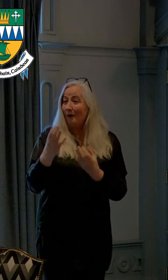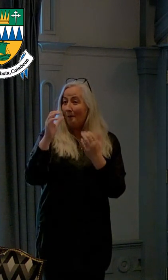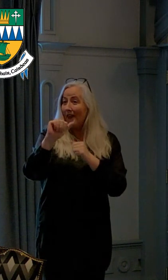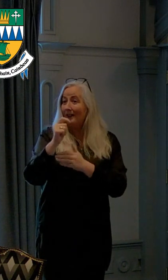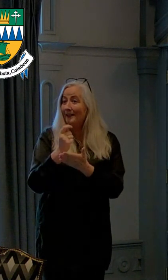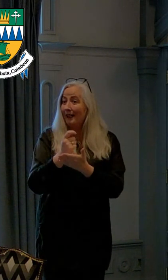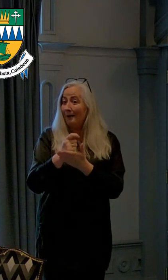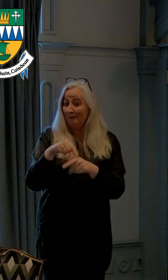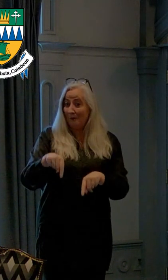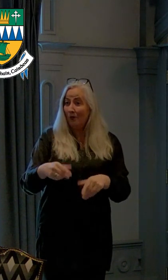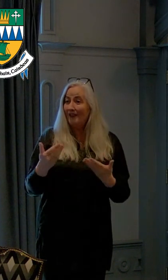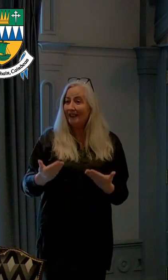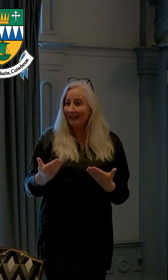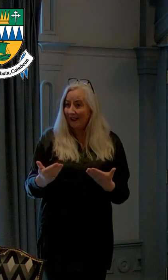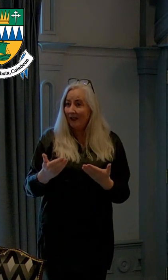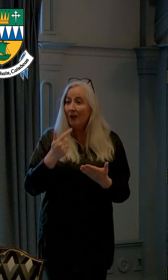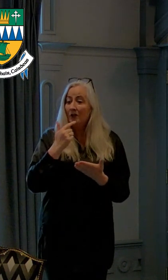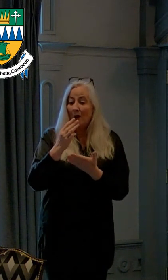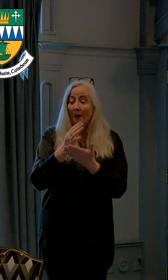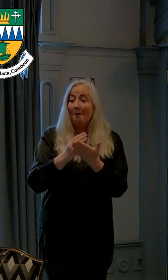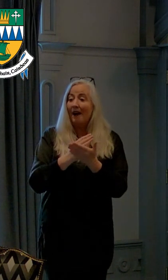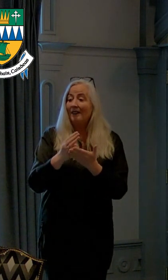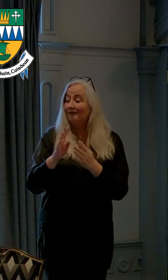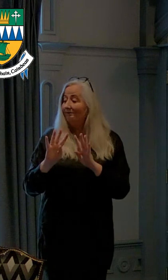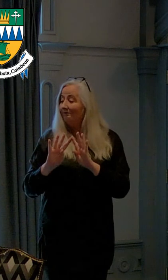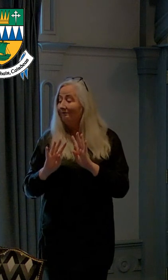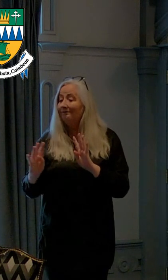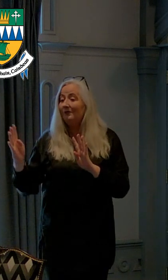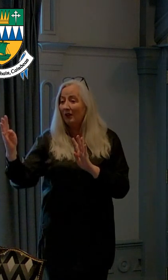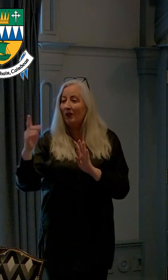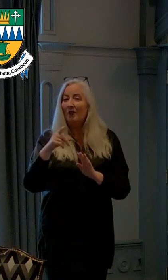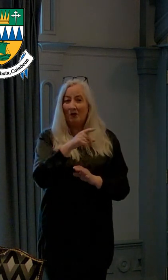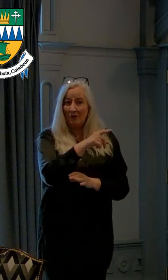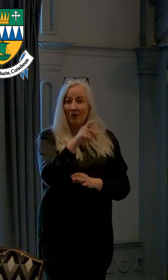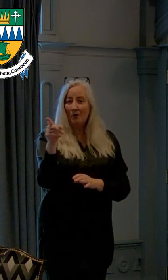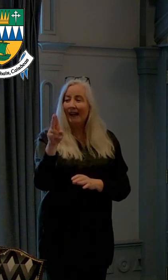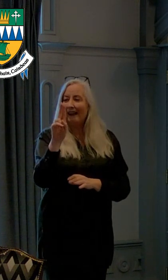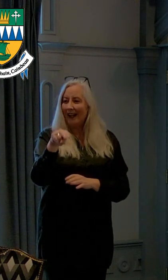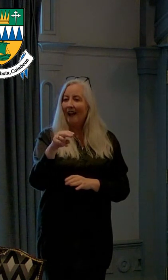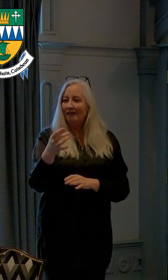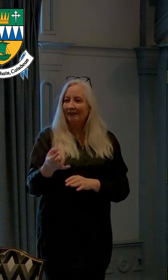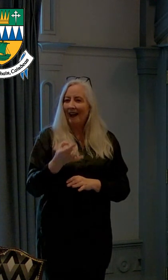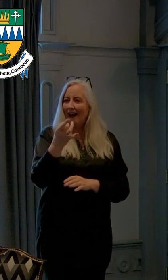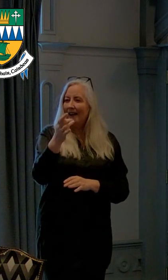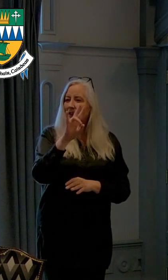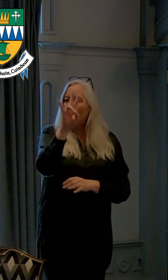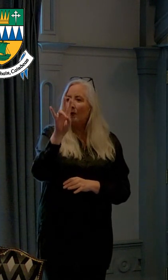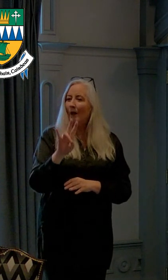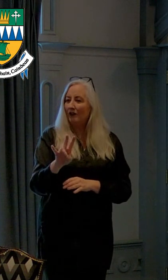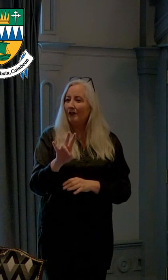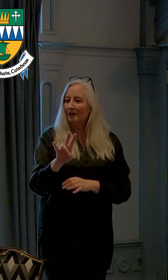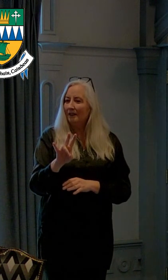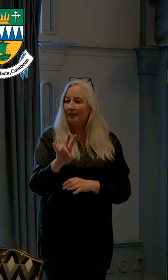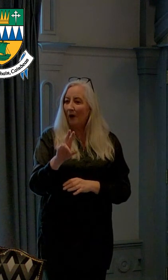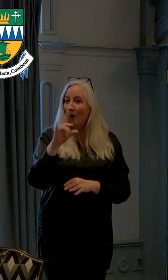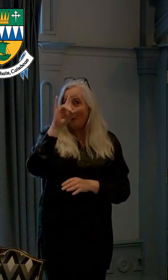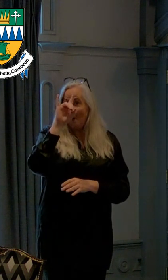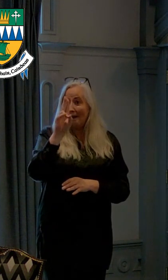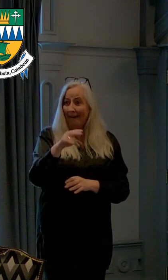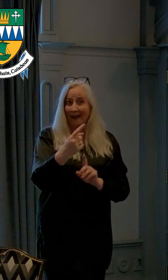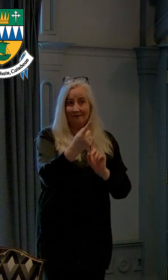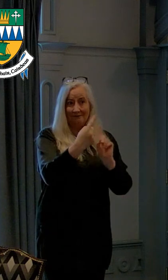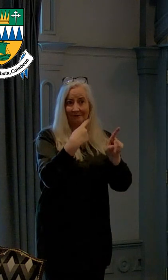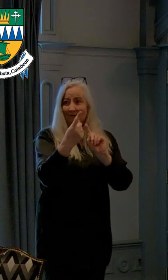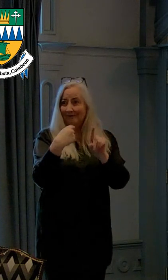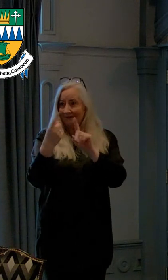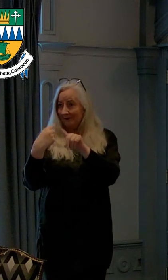this afternoon. So as part of that session, people were invited to submit some questions, which we hope we're going to go through as well this